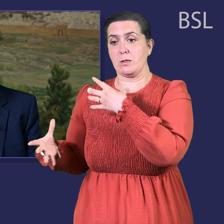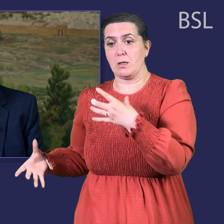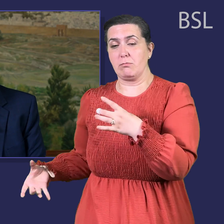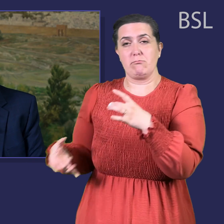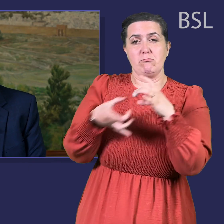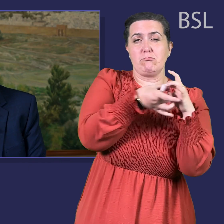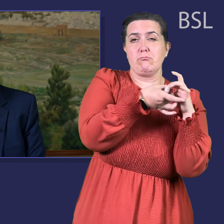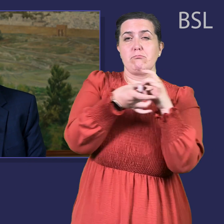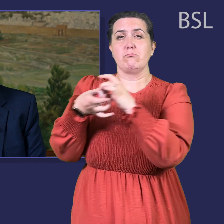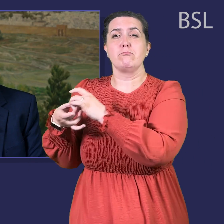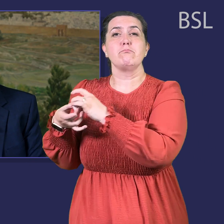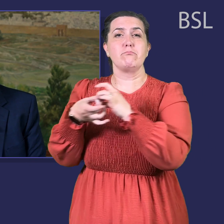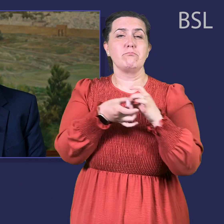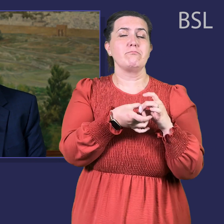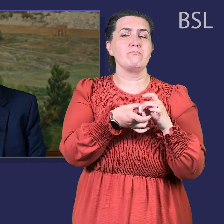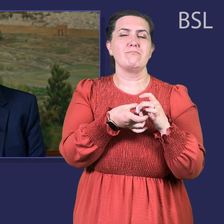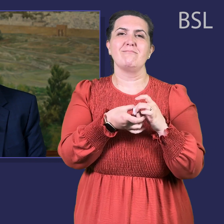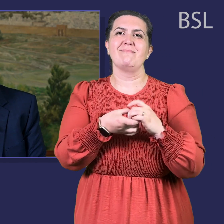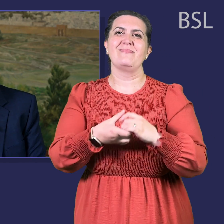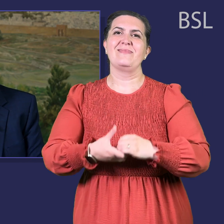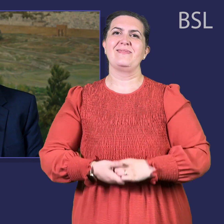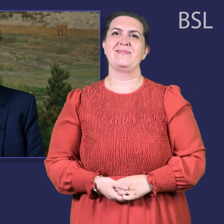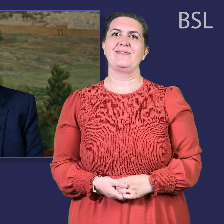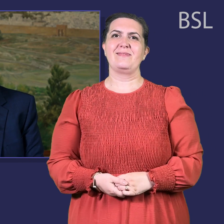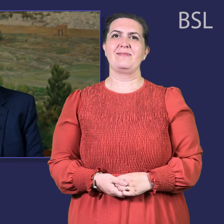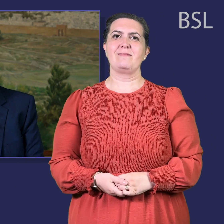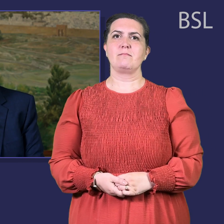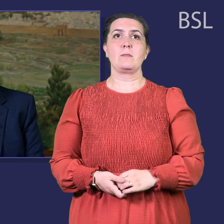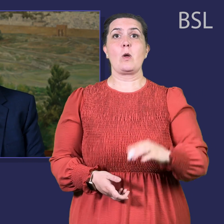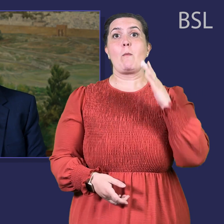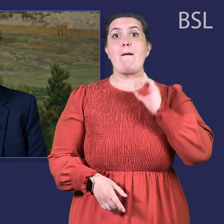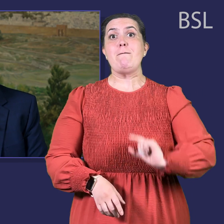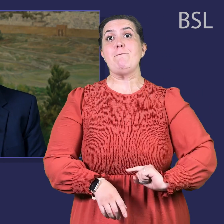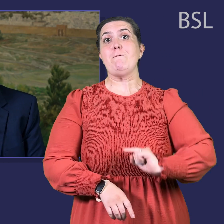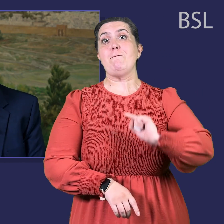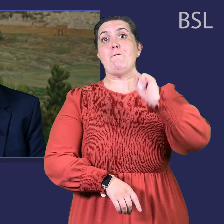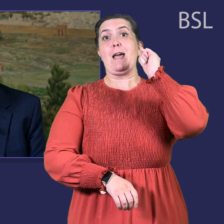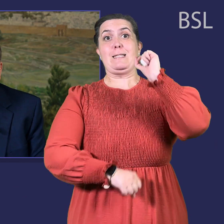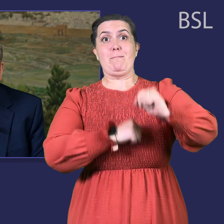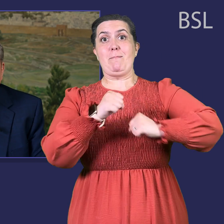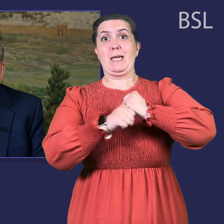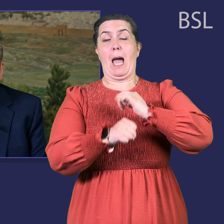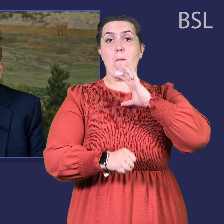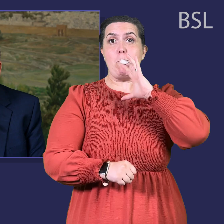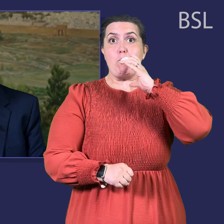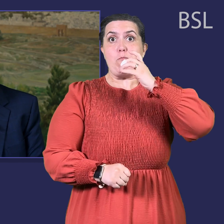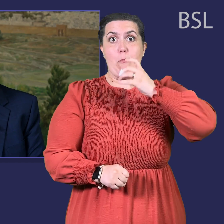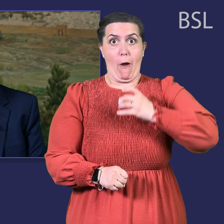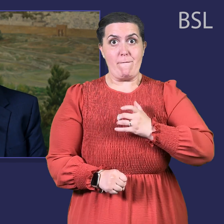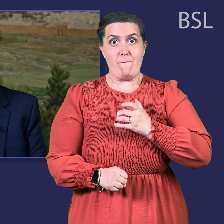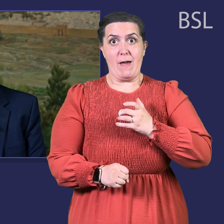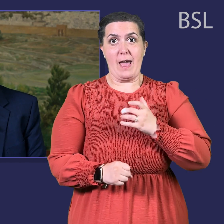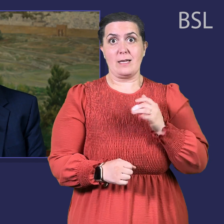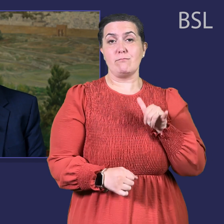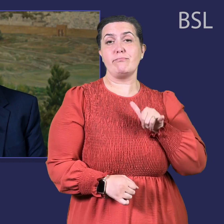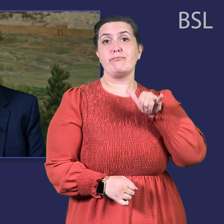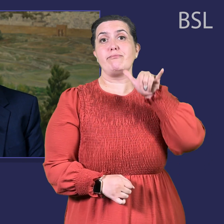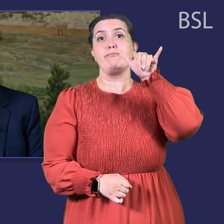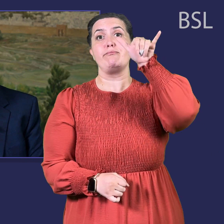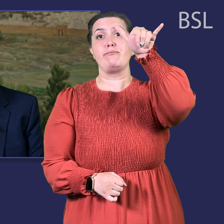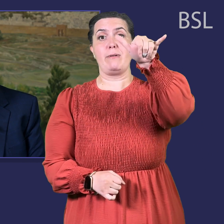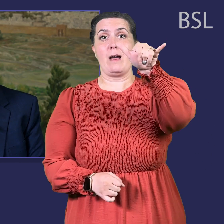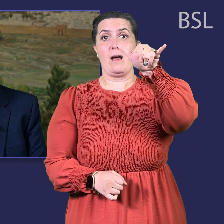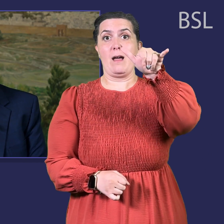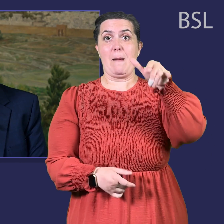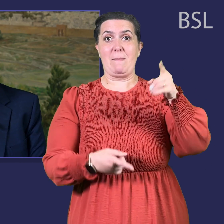so much that the first presidency is undertaken. In his very first trip following his call as